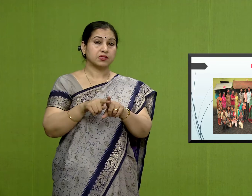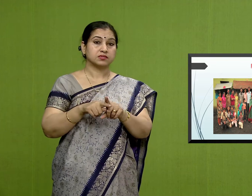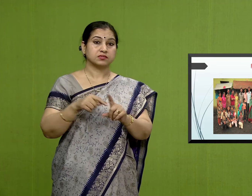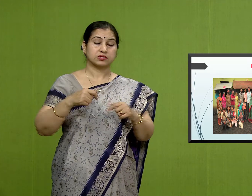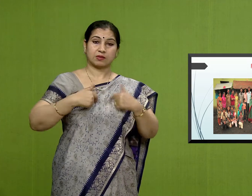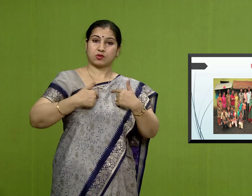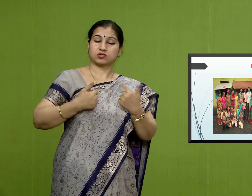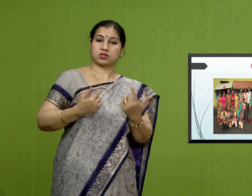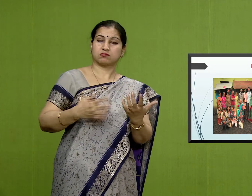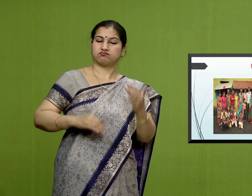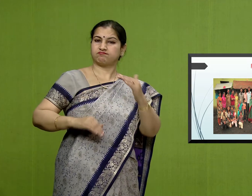emotional levels.